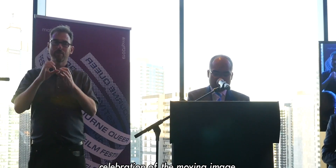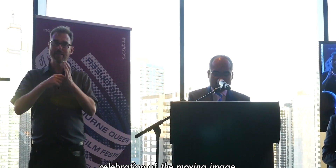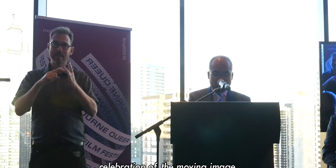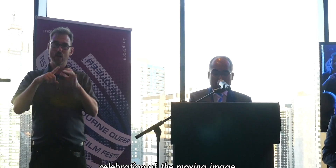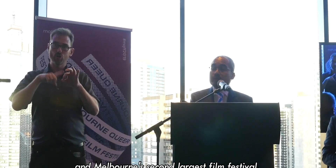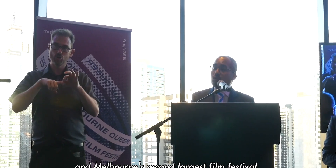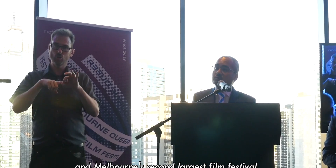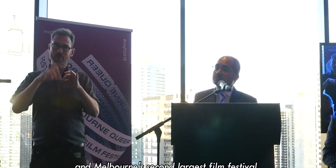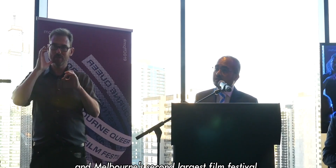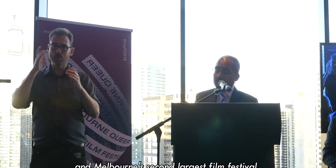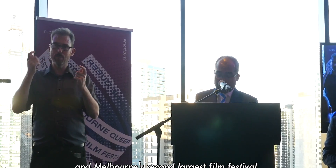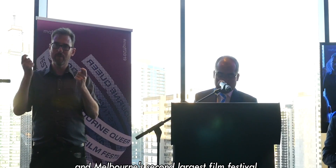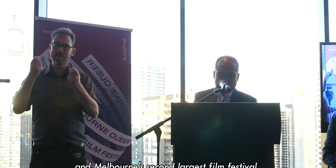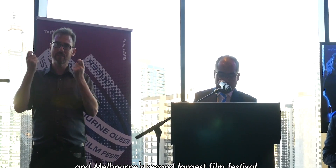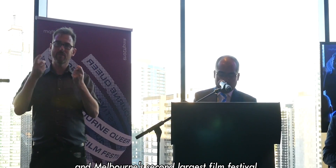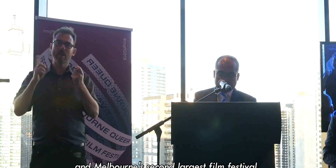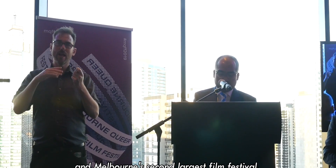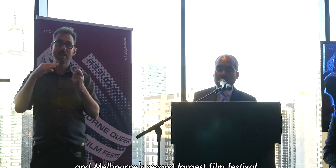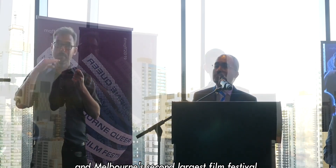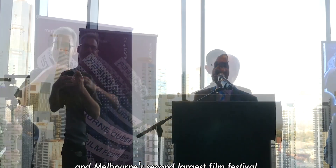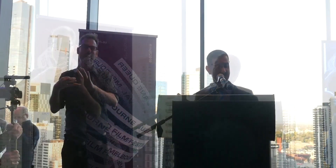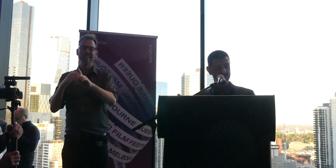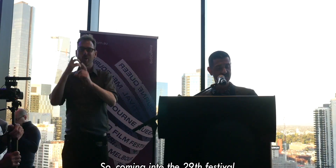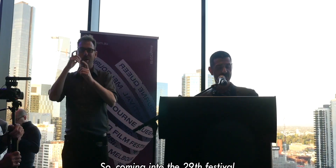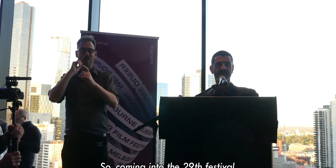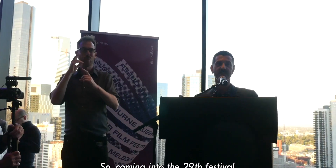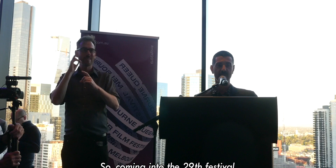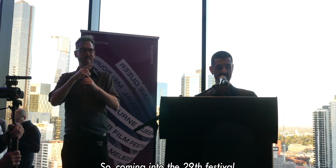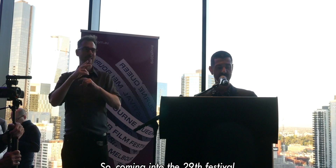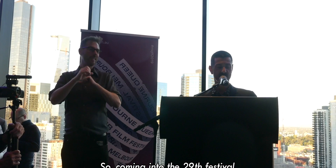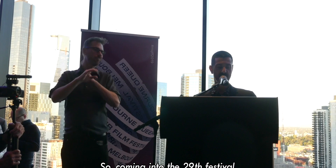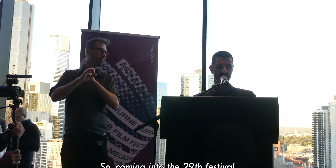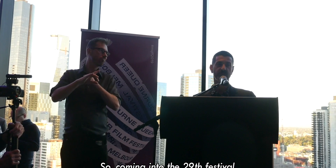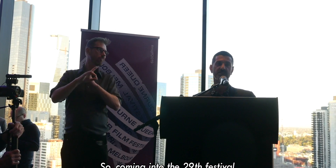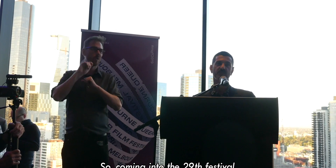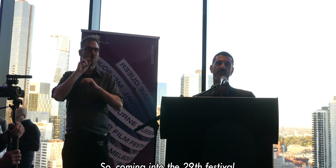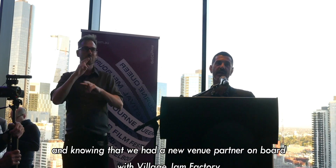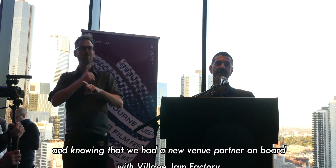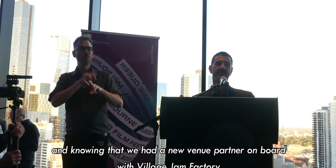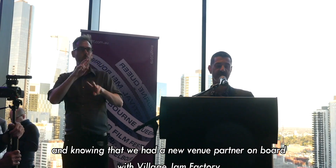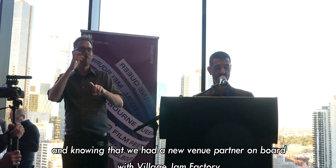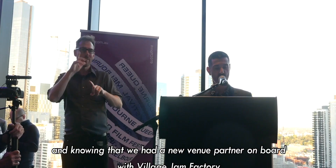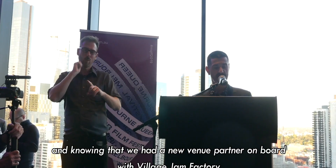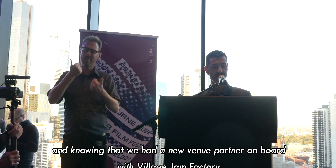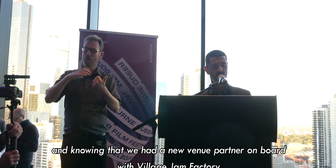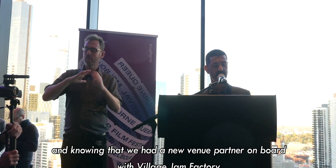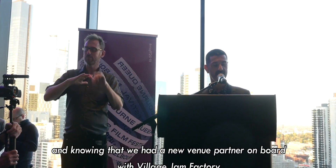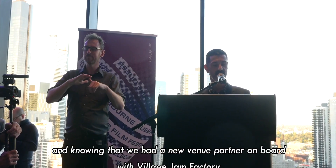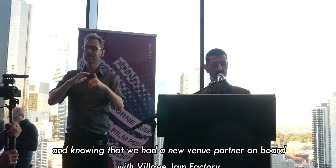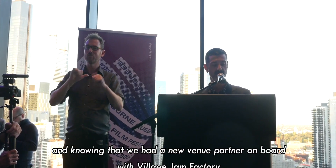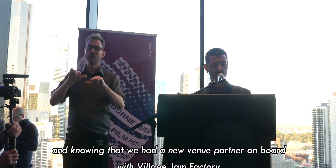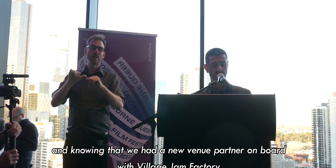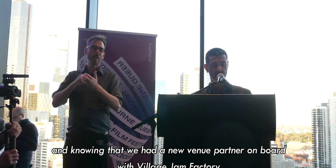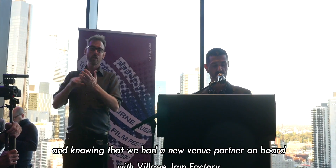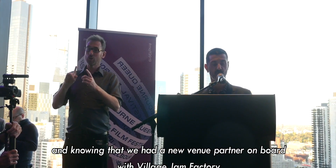movement image, and Melbourne's second largest film festival. So coming into the 29th festival and knowing that we had